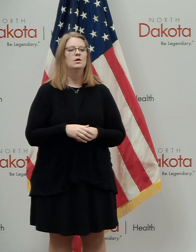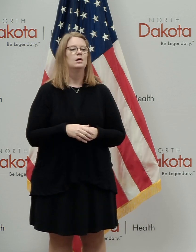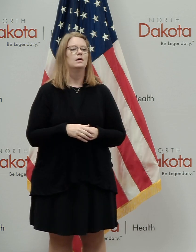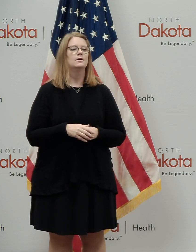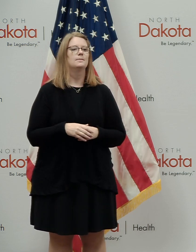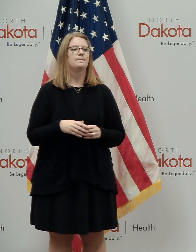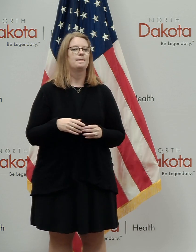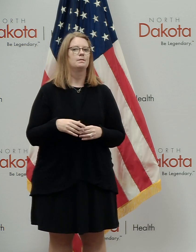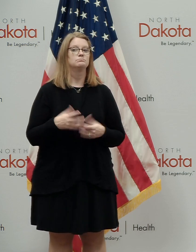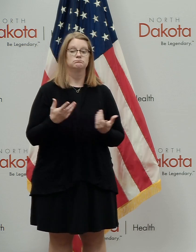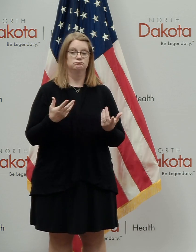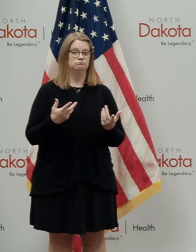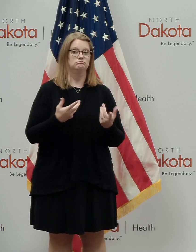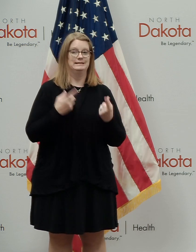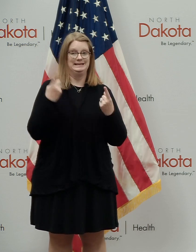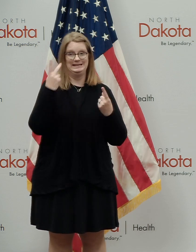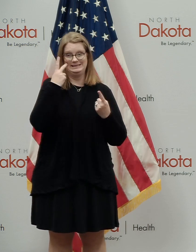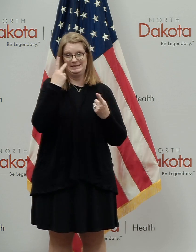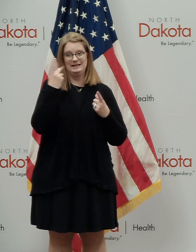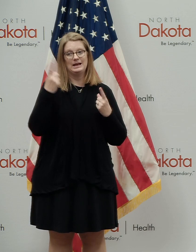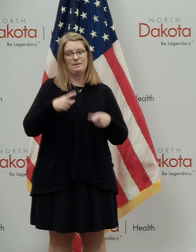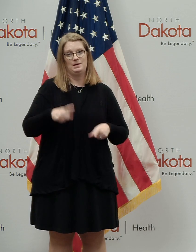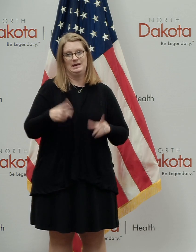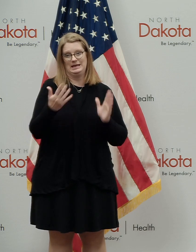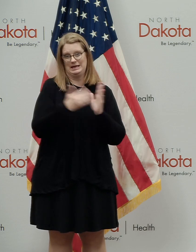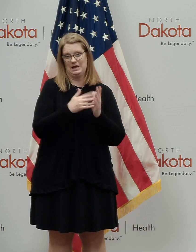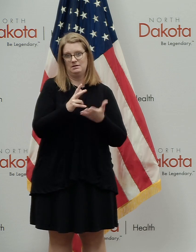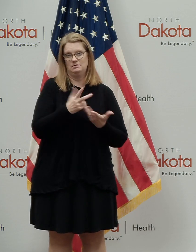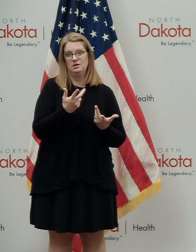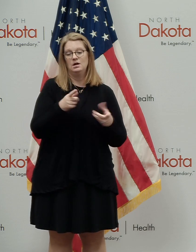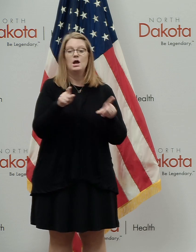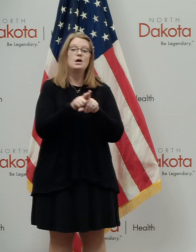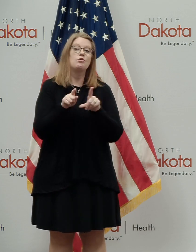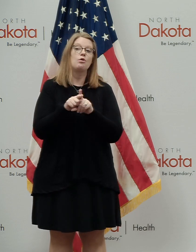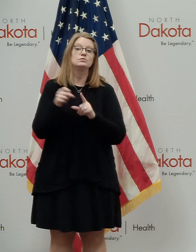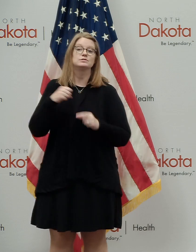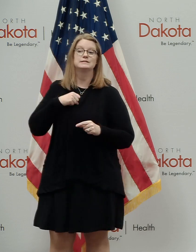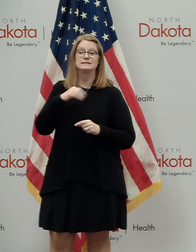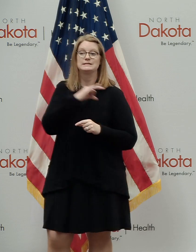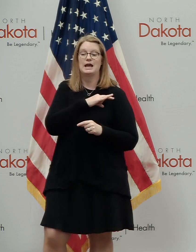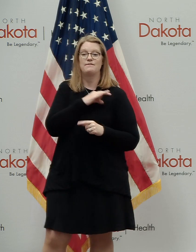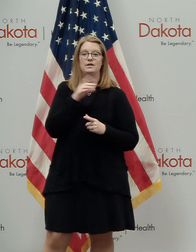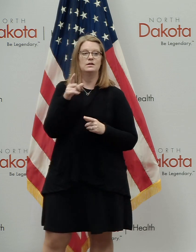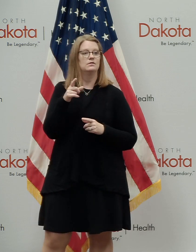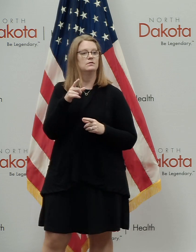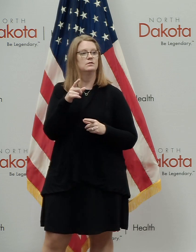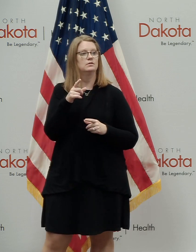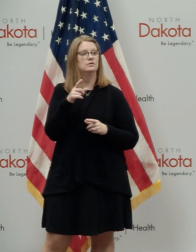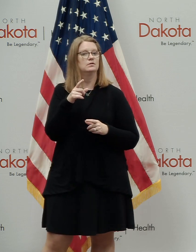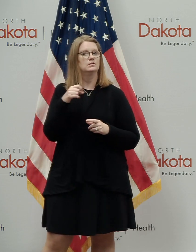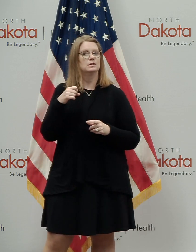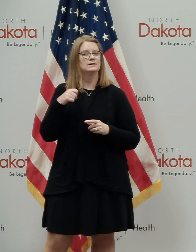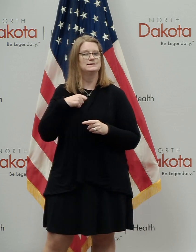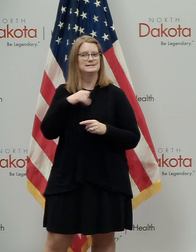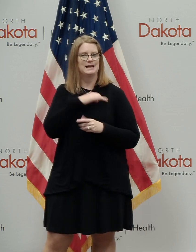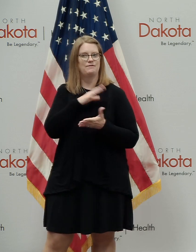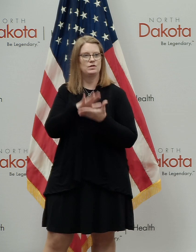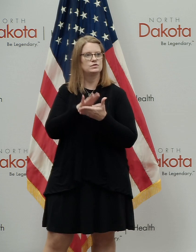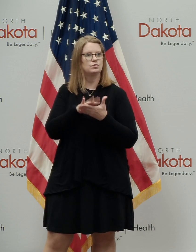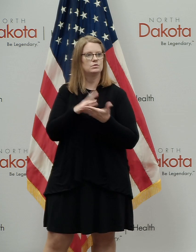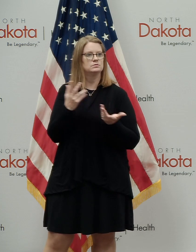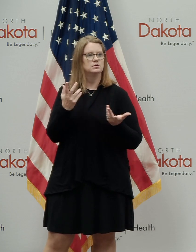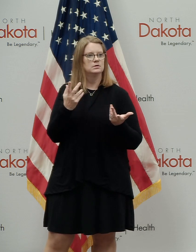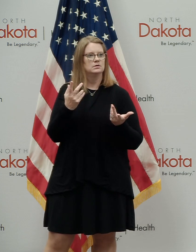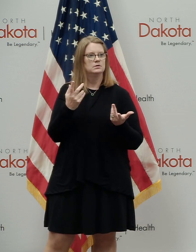so I see that happening again, and for staffing, mainly as well for the schools. So I